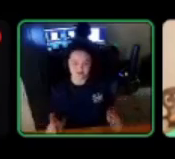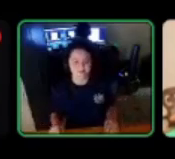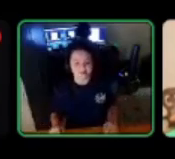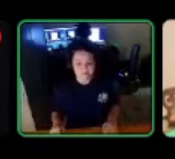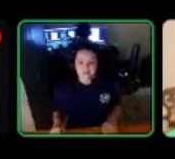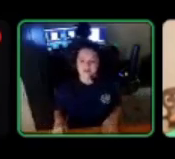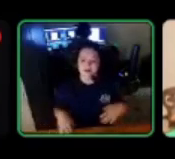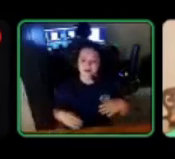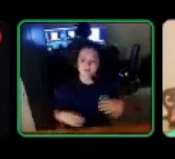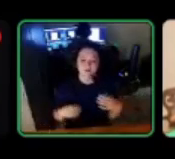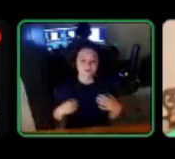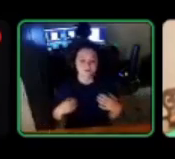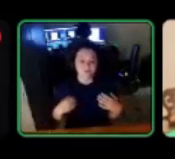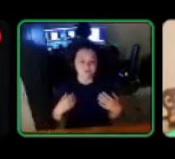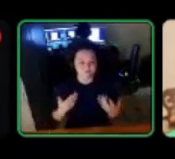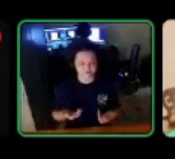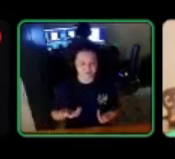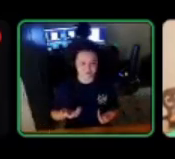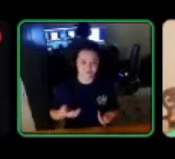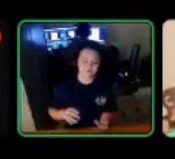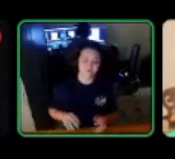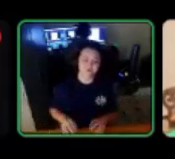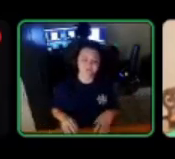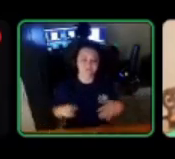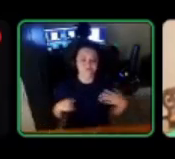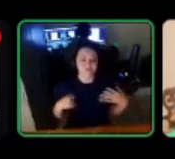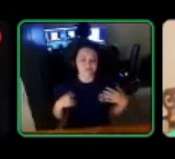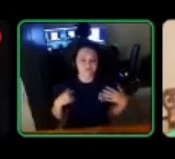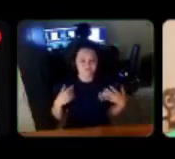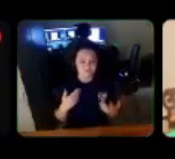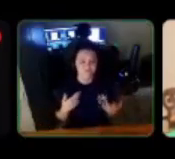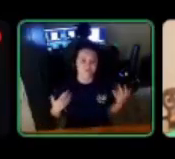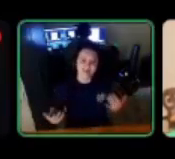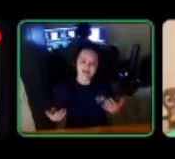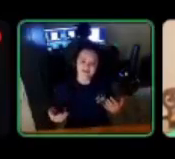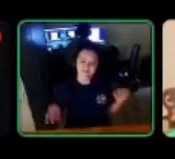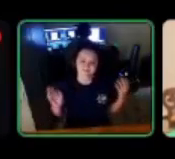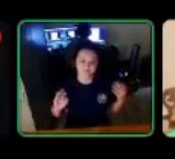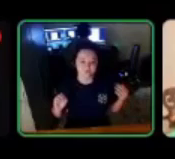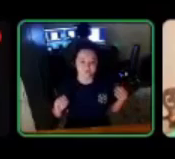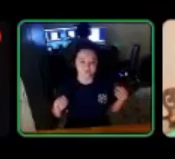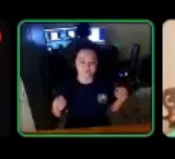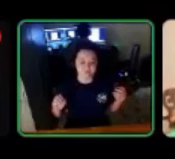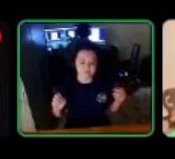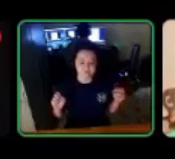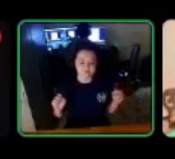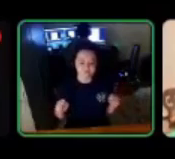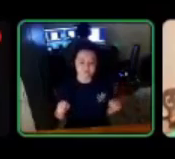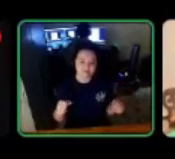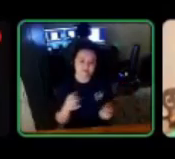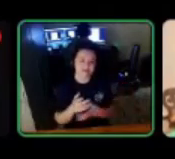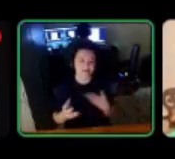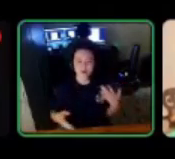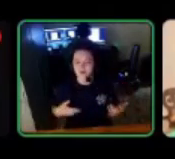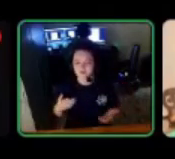But whenever we are fingerspelling, we want to make sure that we're relaxed. We don't want to be like in any awkward,